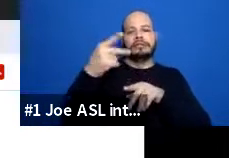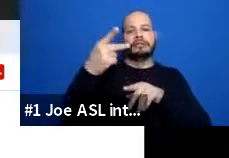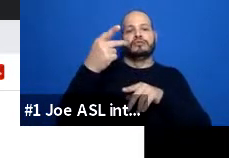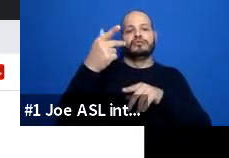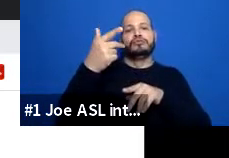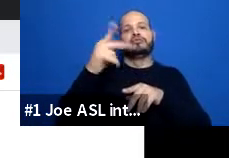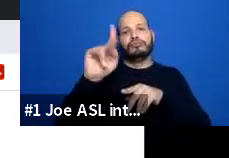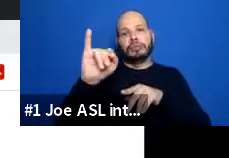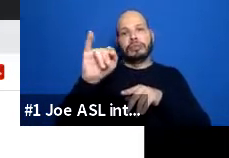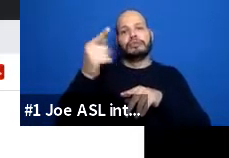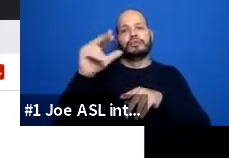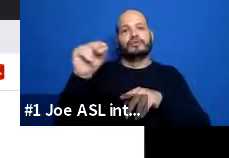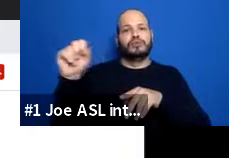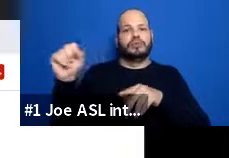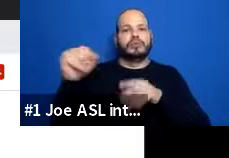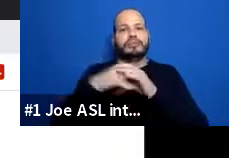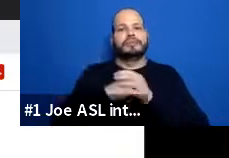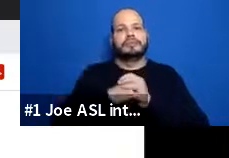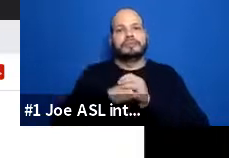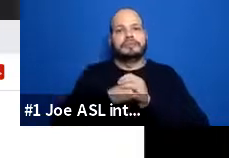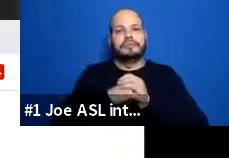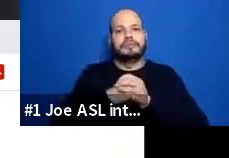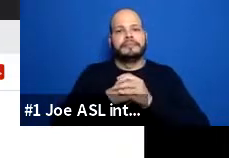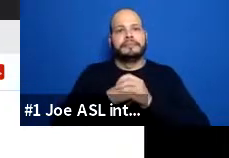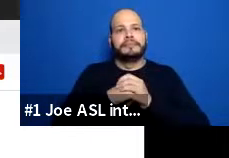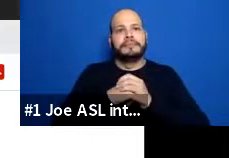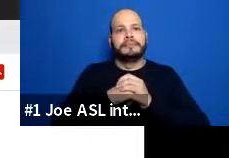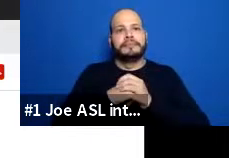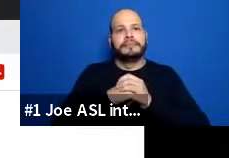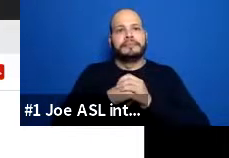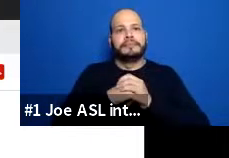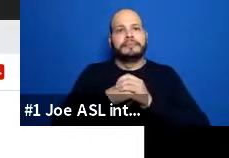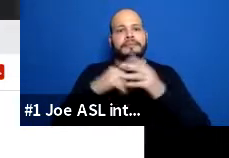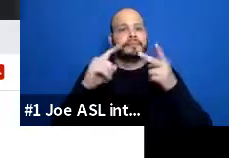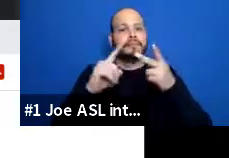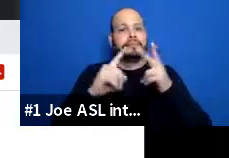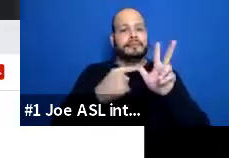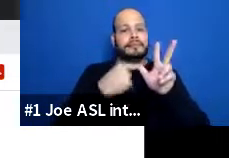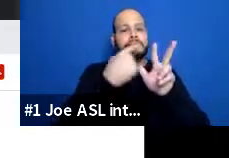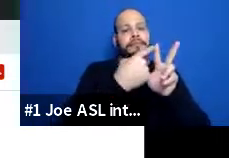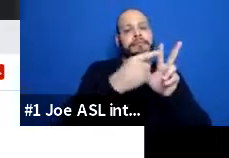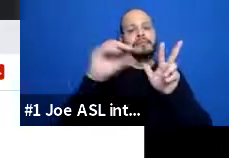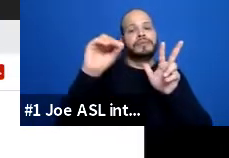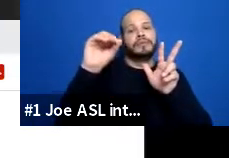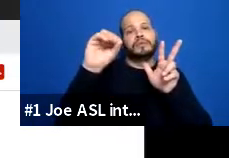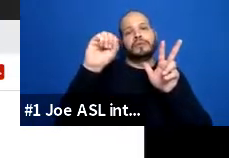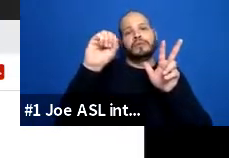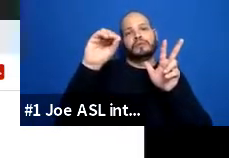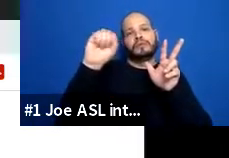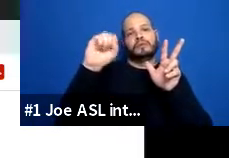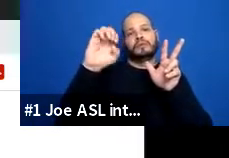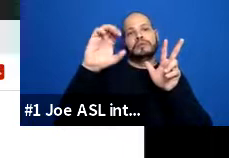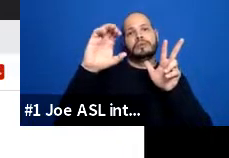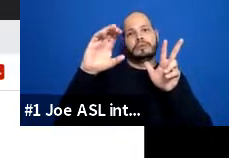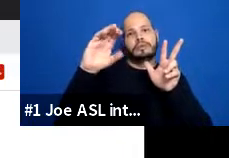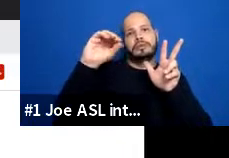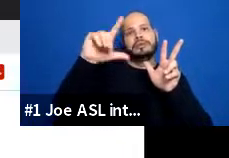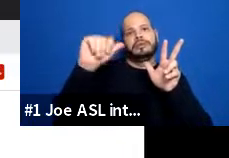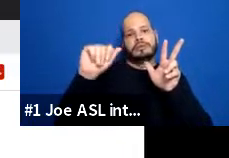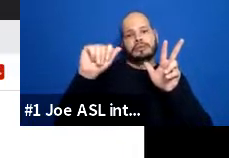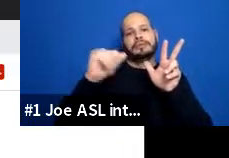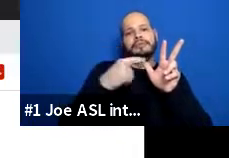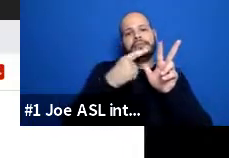tonight. This slide shows the headshots, names, and pronouns of our panelists. They will provide a